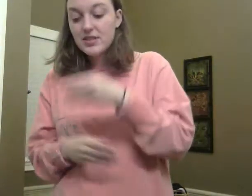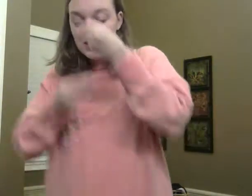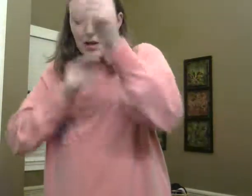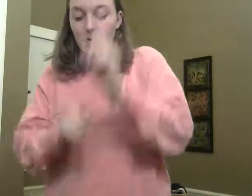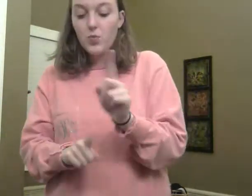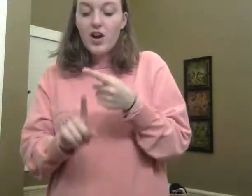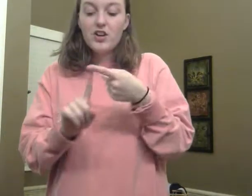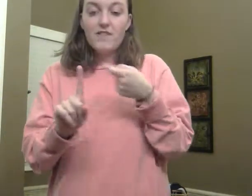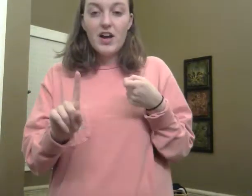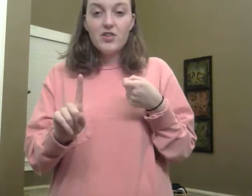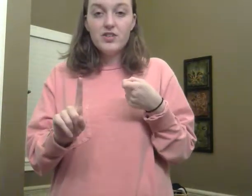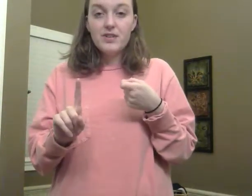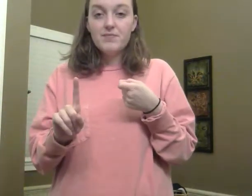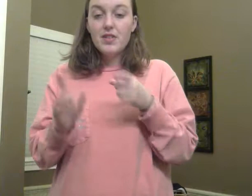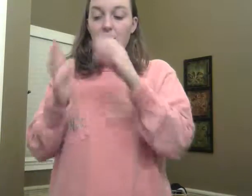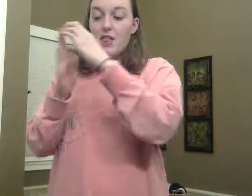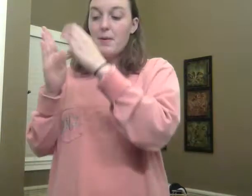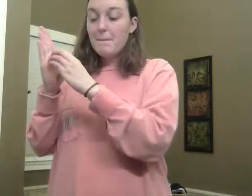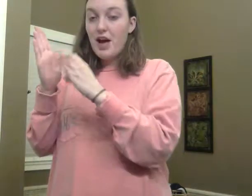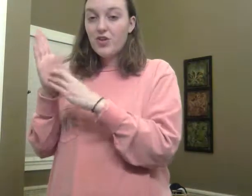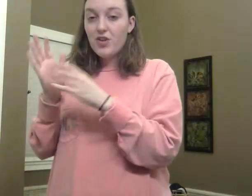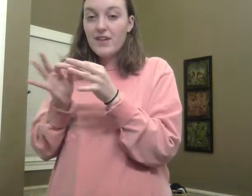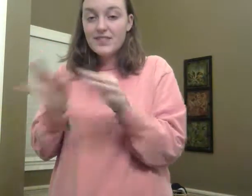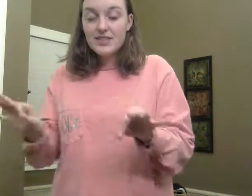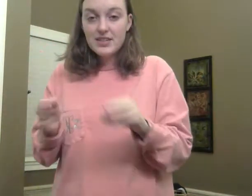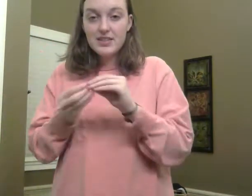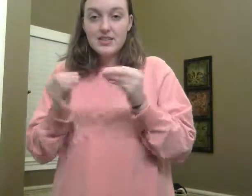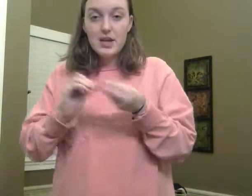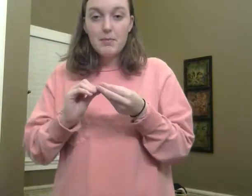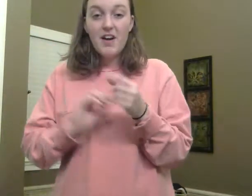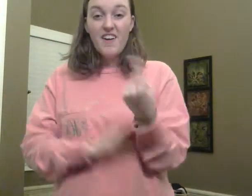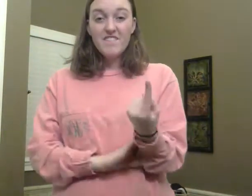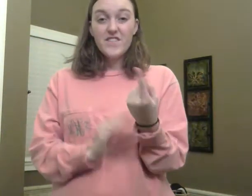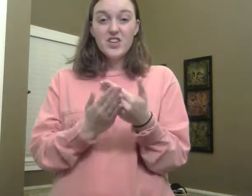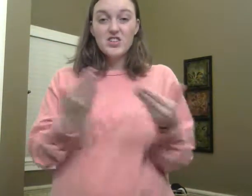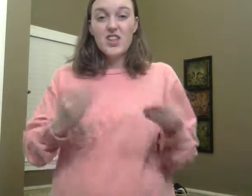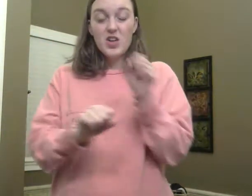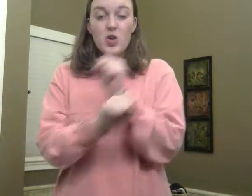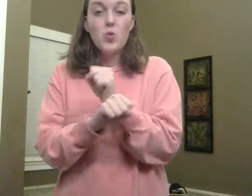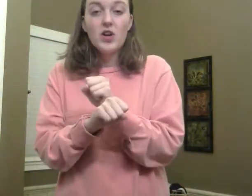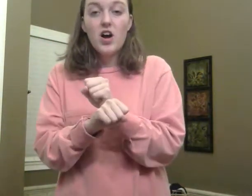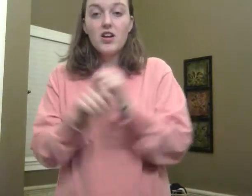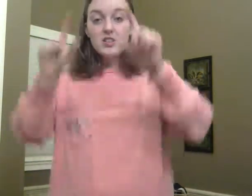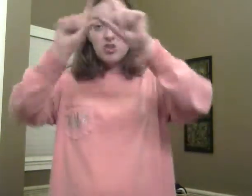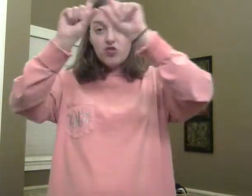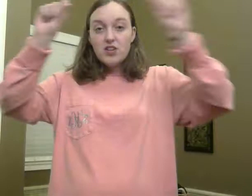paragraph and the sentence number. Here we go. The first thing we're going to work on is across the top. What insect does